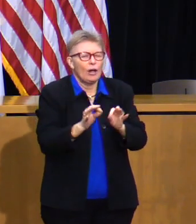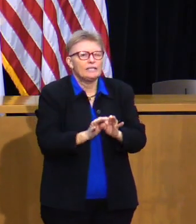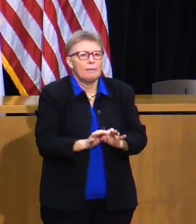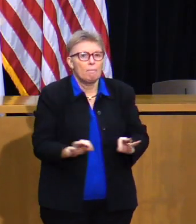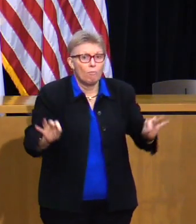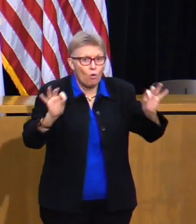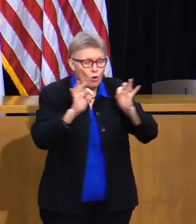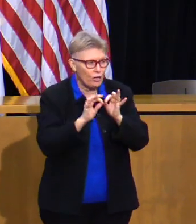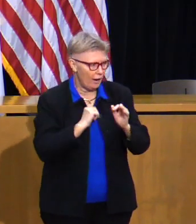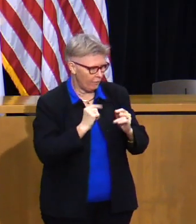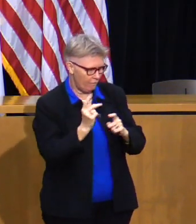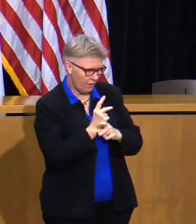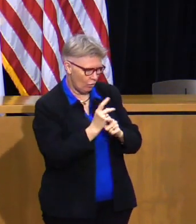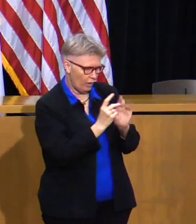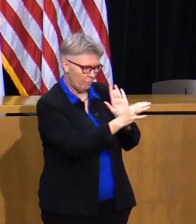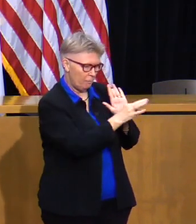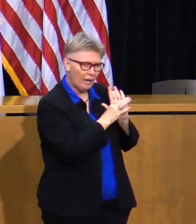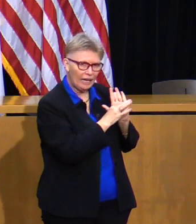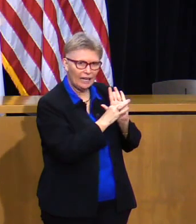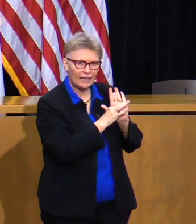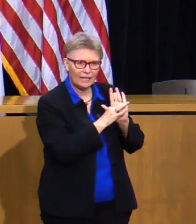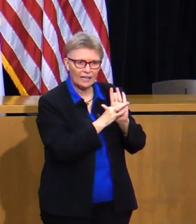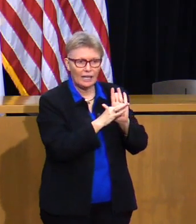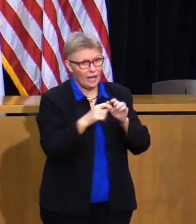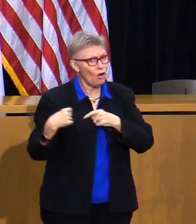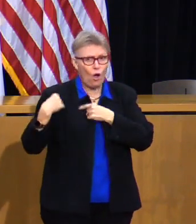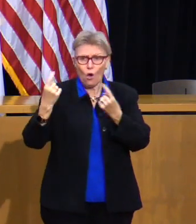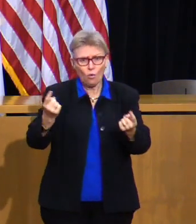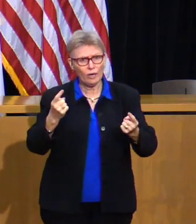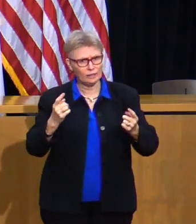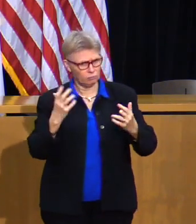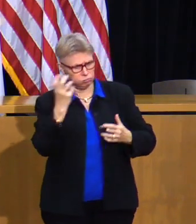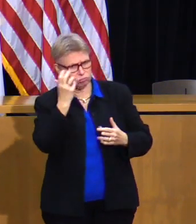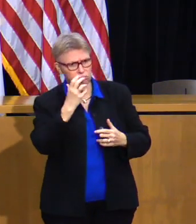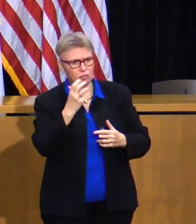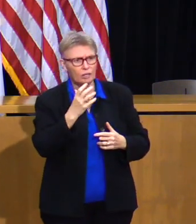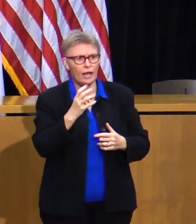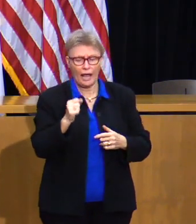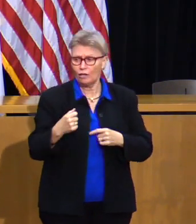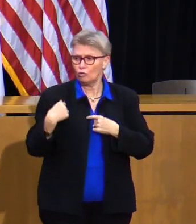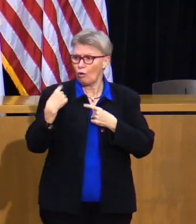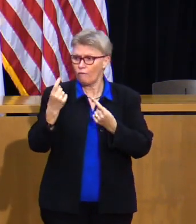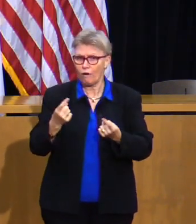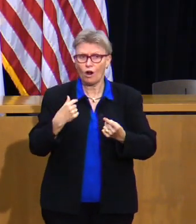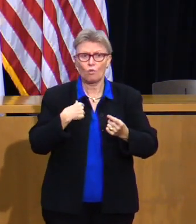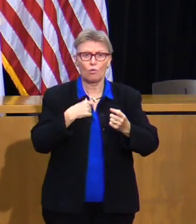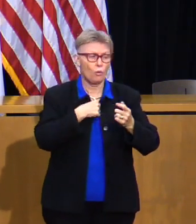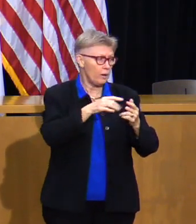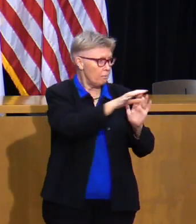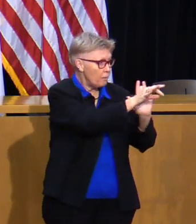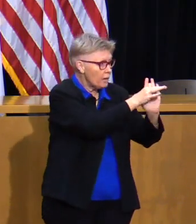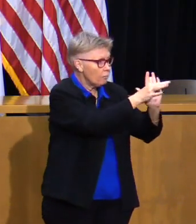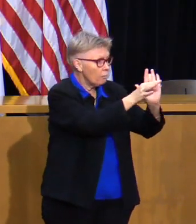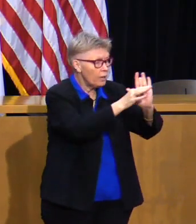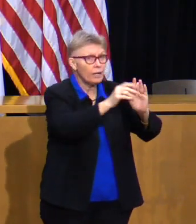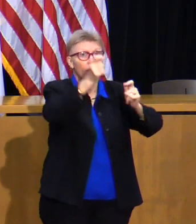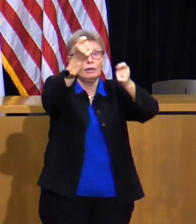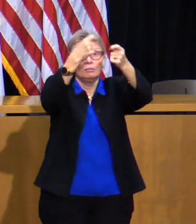of decisions, and we always treated it that way. And so far, the response we've gotten to the people we nominated to be on the SJC has